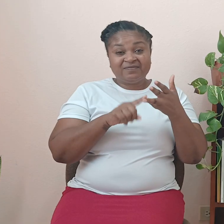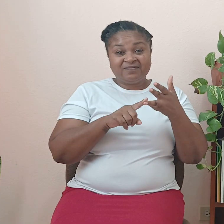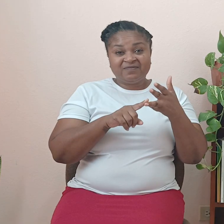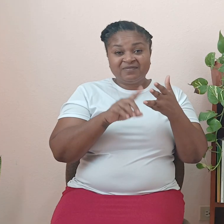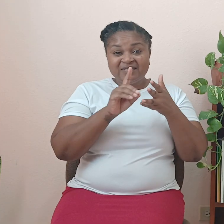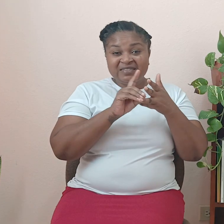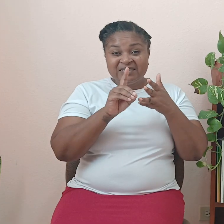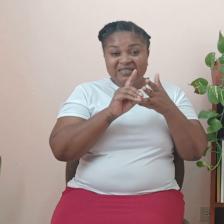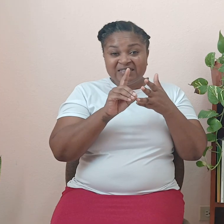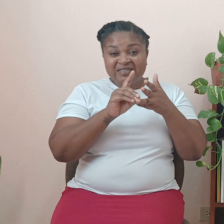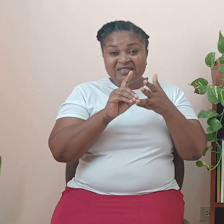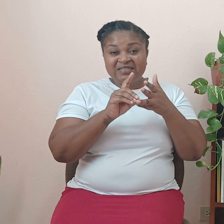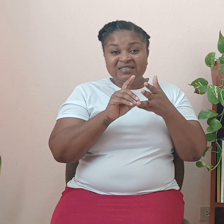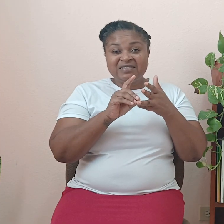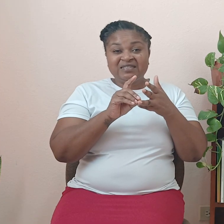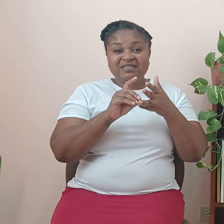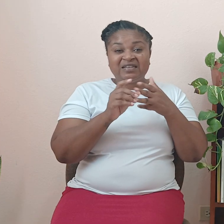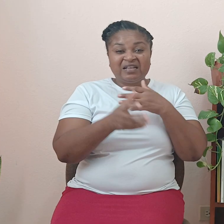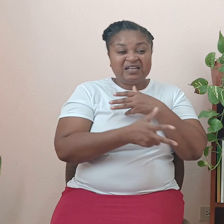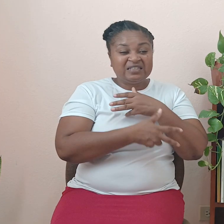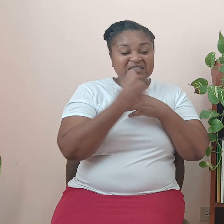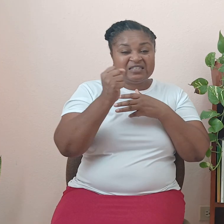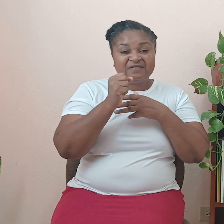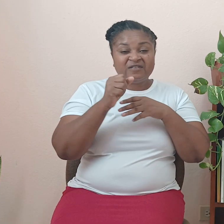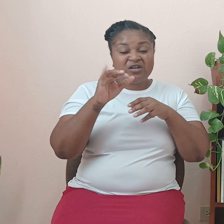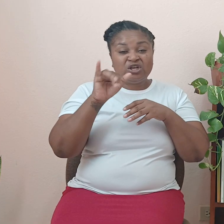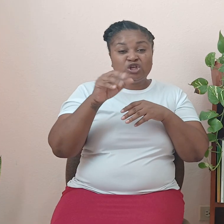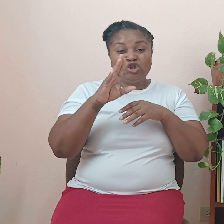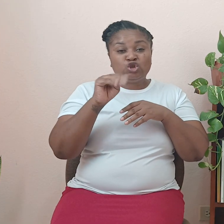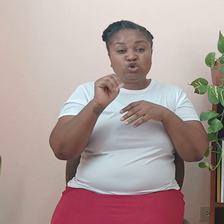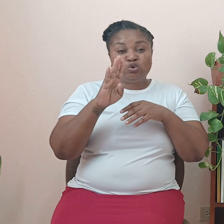D. He stole Job's donkeys.